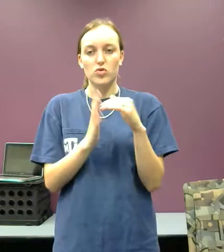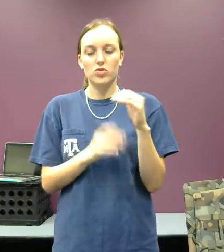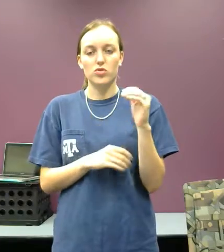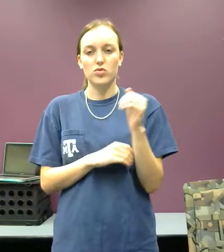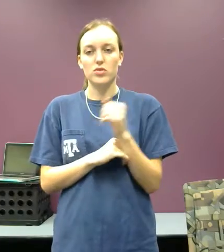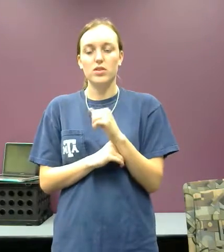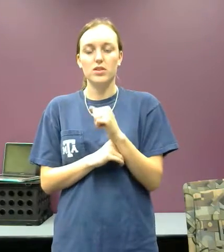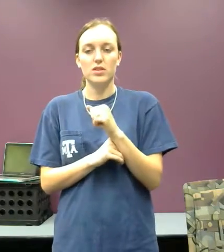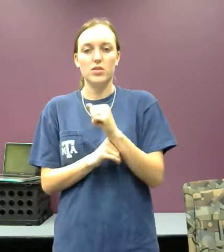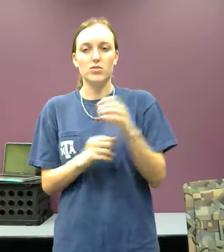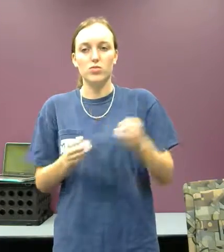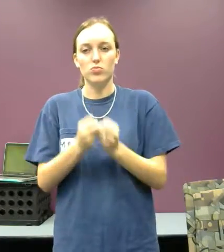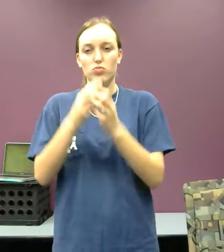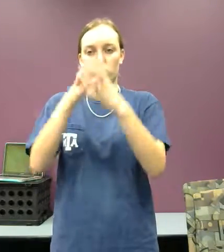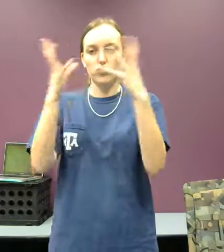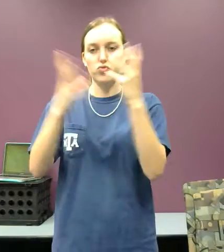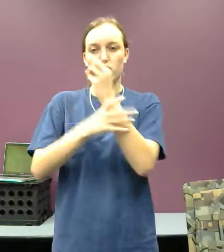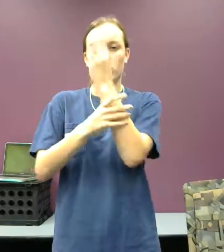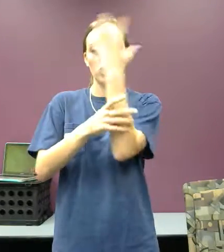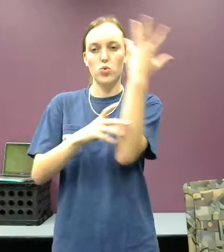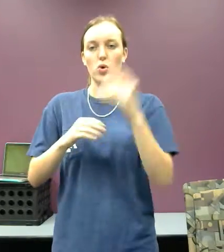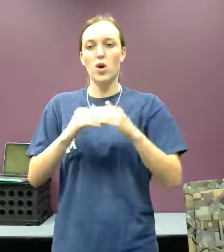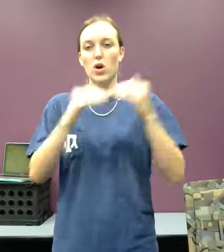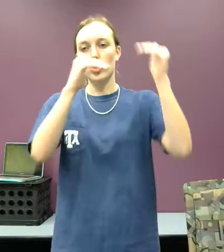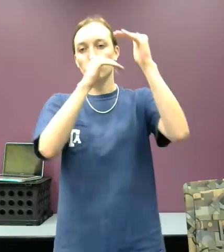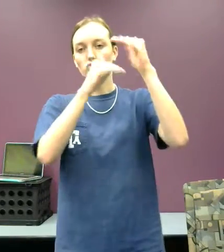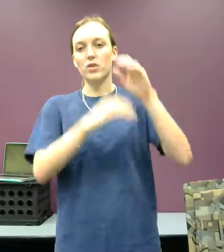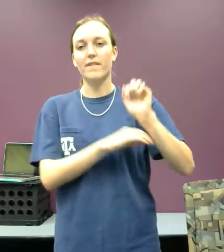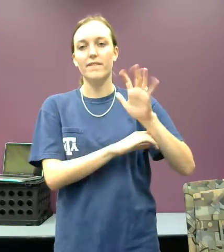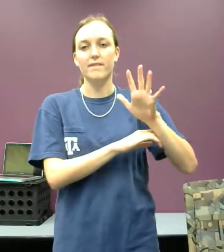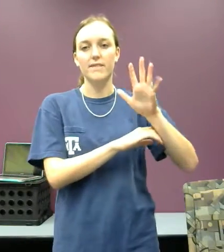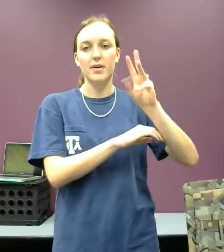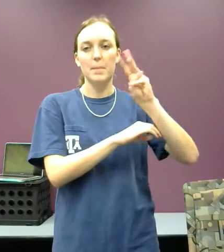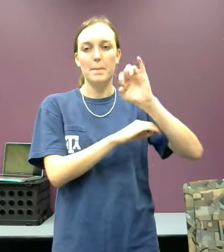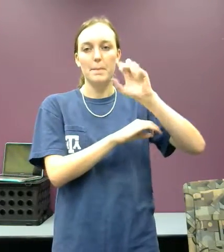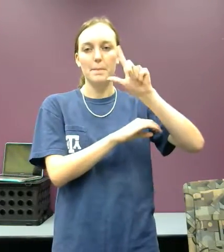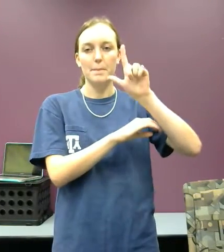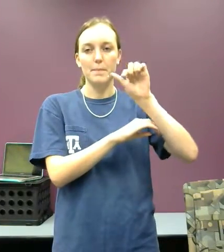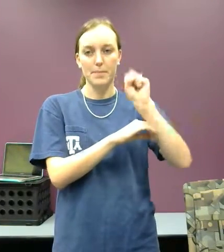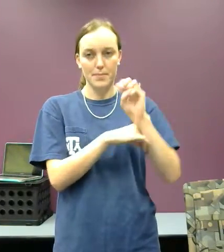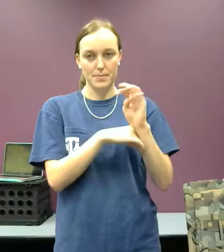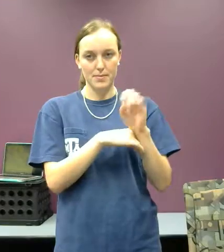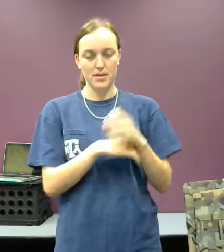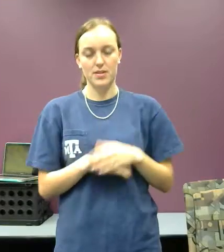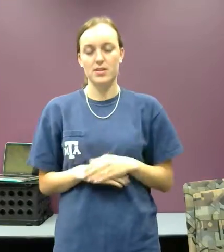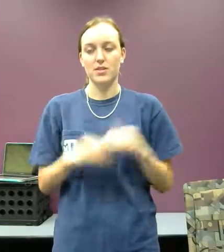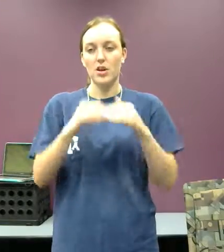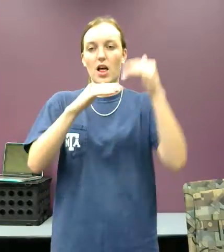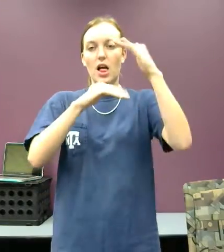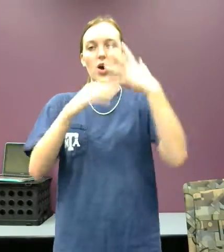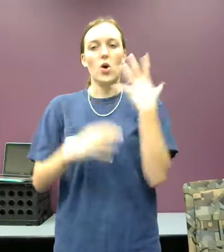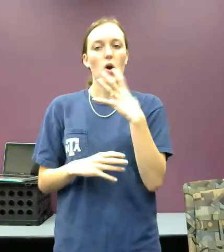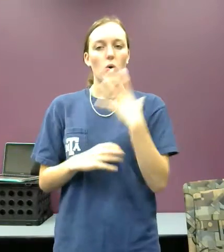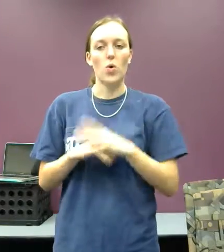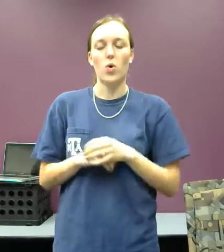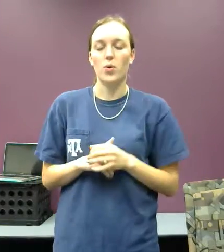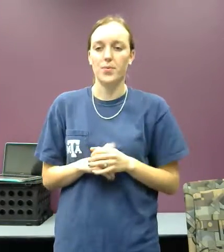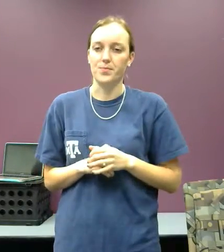The tallest, Mont Mons, is over 5 miles high, almost a mile taller than any volcano on Earth. Another odd feature on